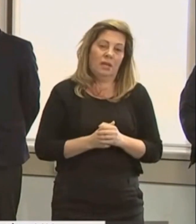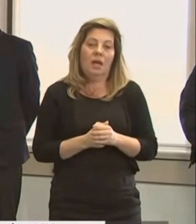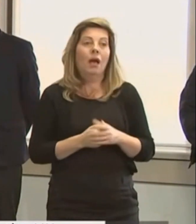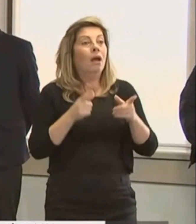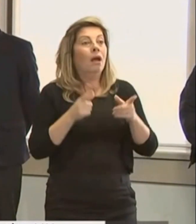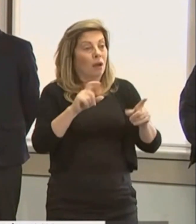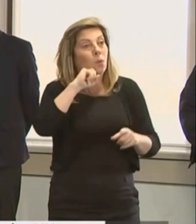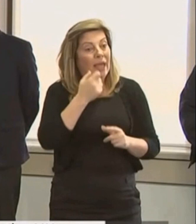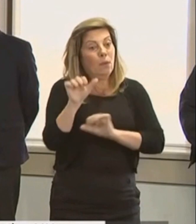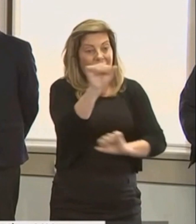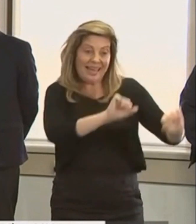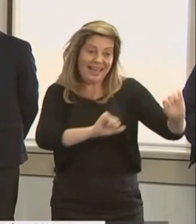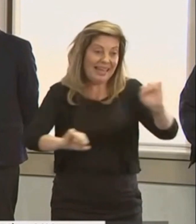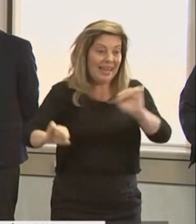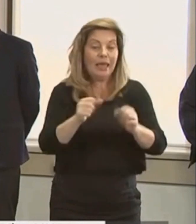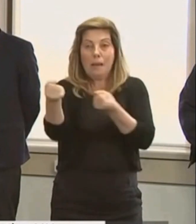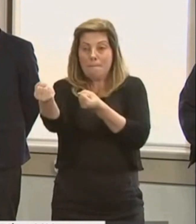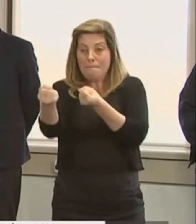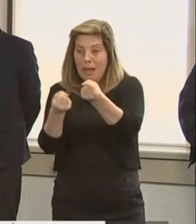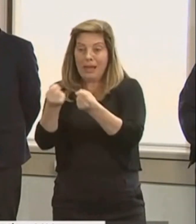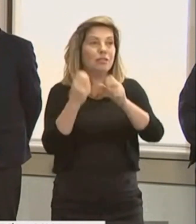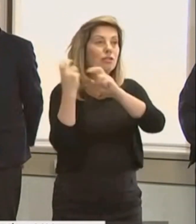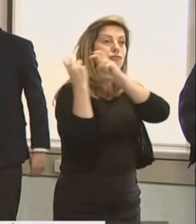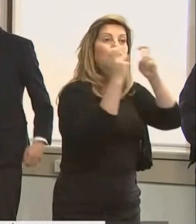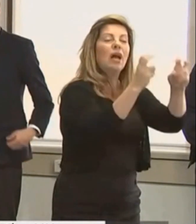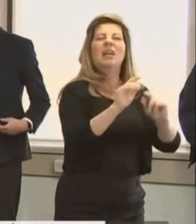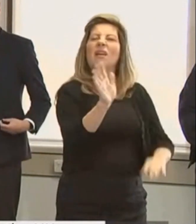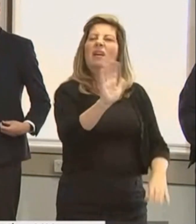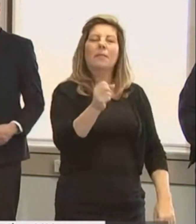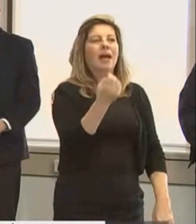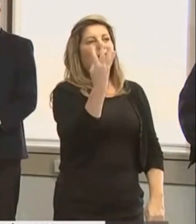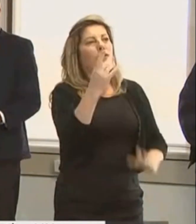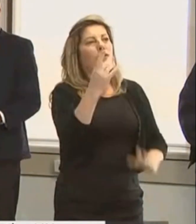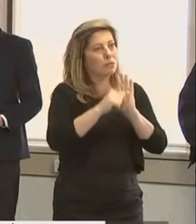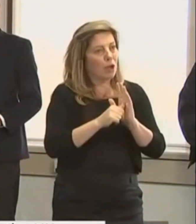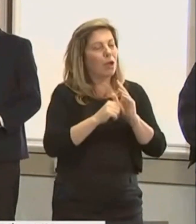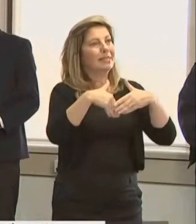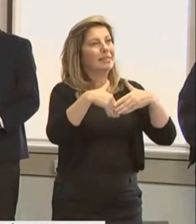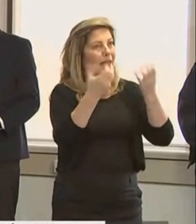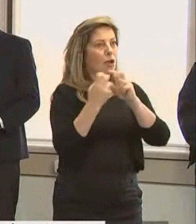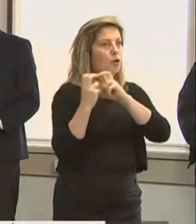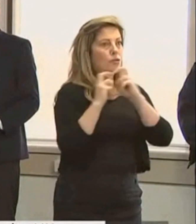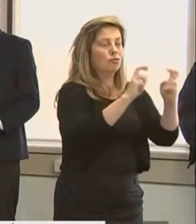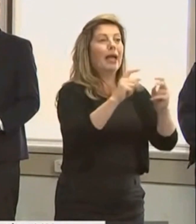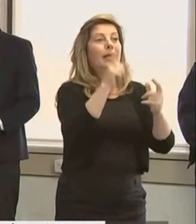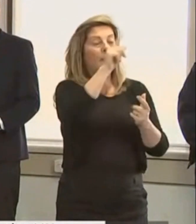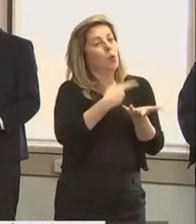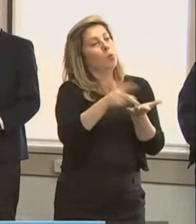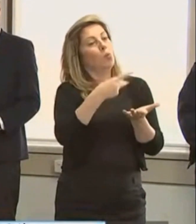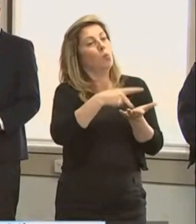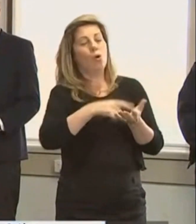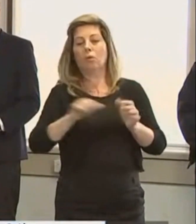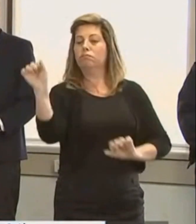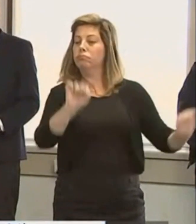That's the important message. But please, if you're feeling unwell, don't ride on the transport network. Please stay well away. That said, though, we